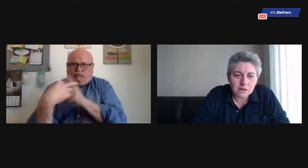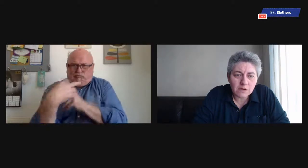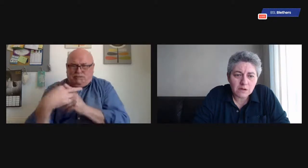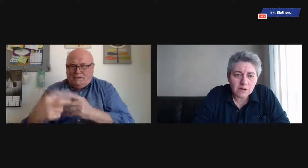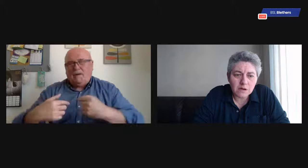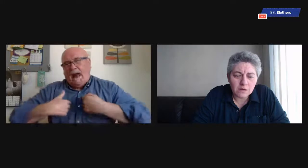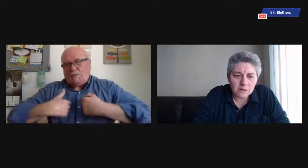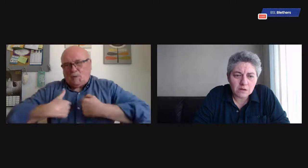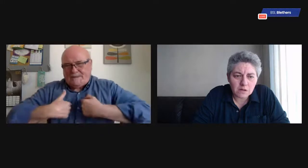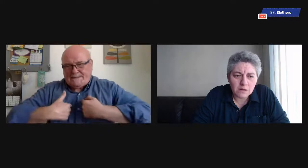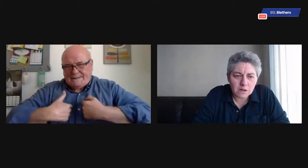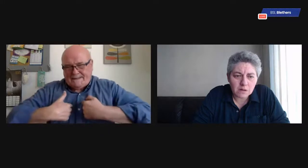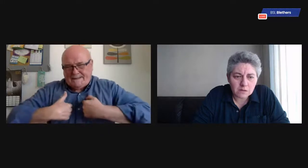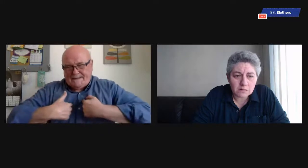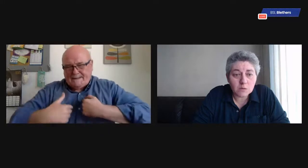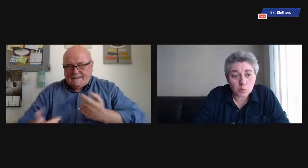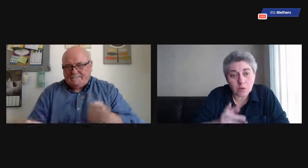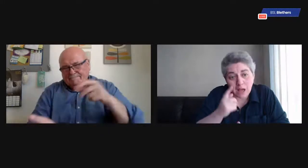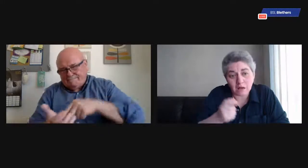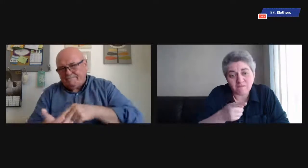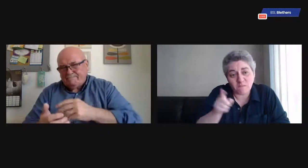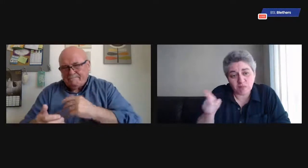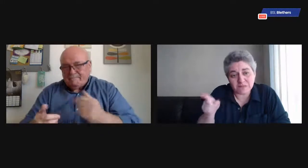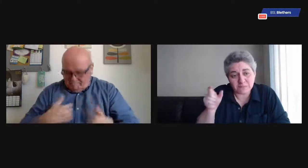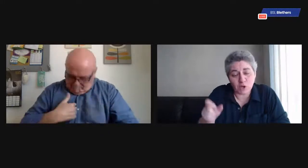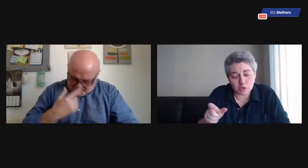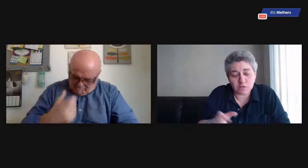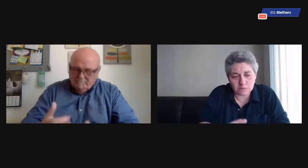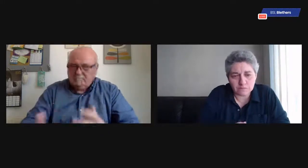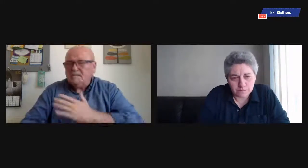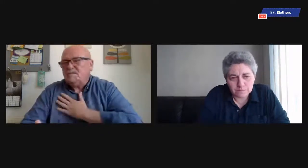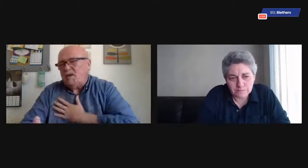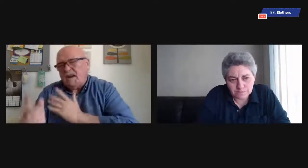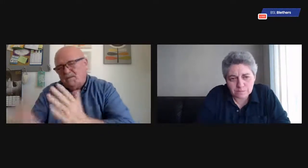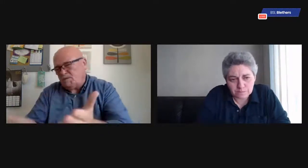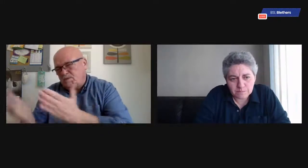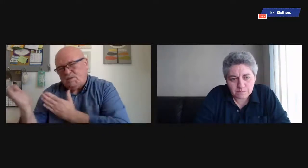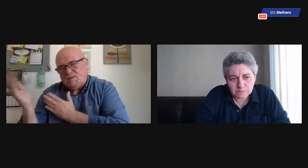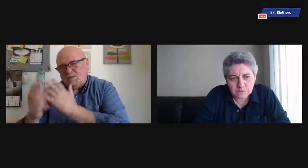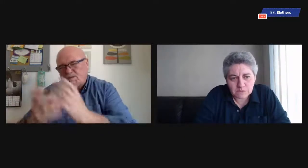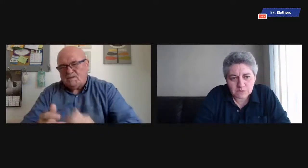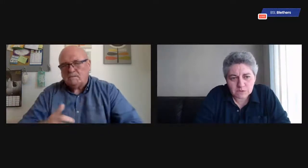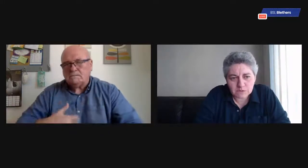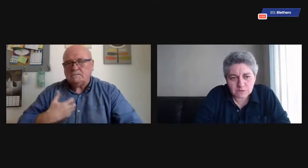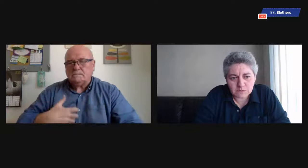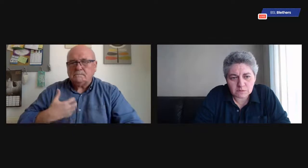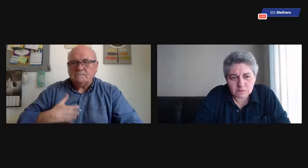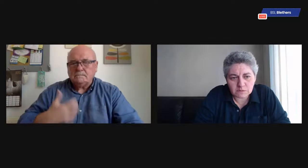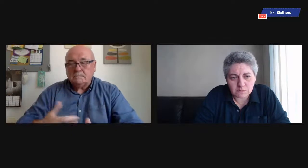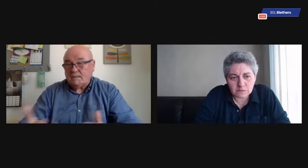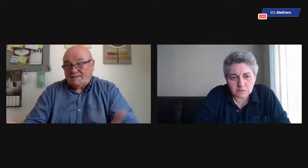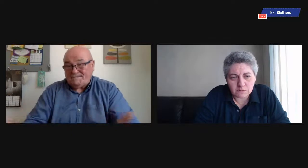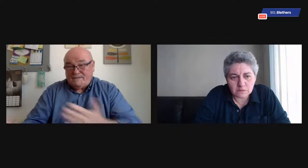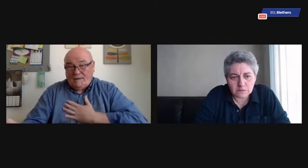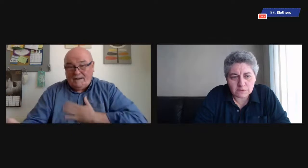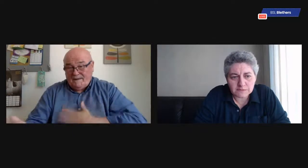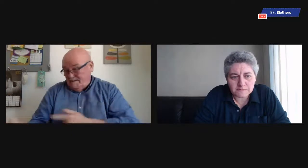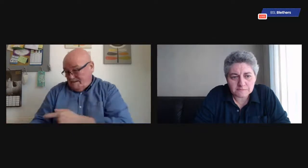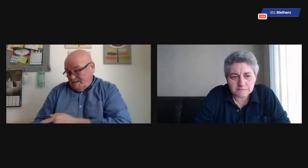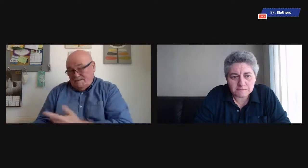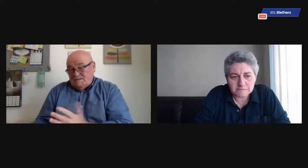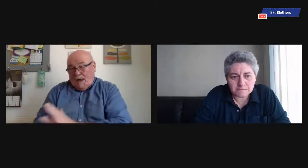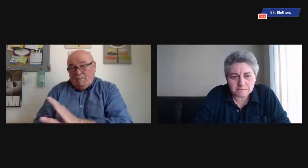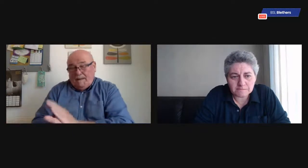No, no, I can't. Oh, no, no, no, they'll go for me. So I would go up and I would just say, this interpreter, I'm sorry, you would need to excuse that interpreter, not